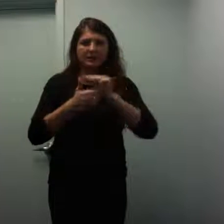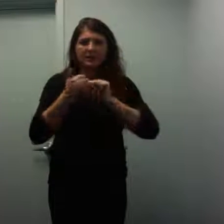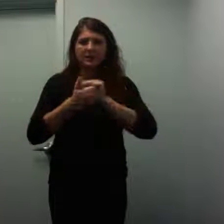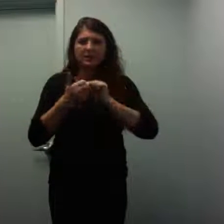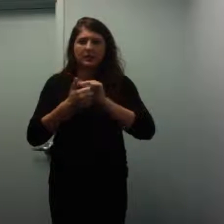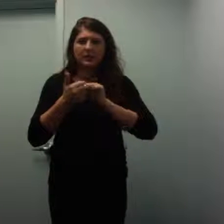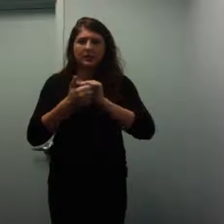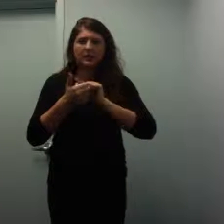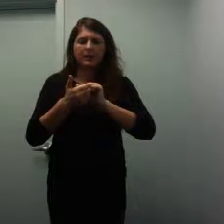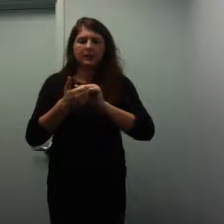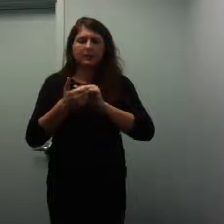better than cold water?